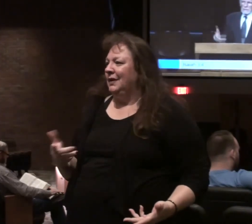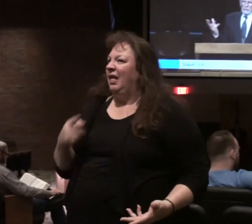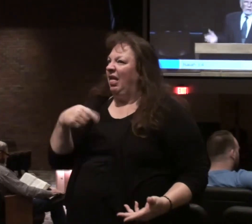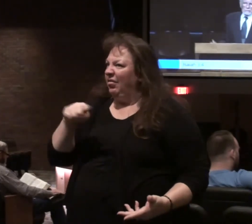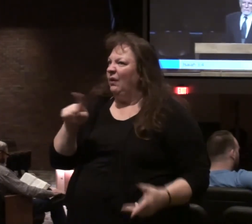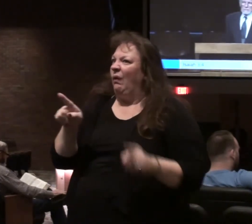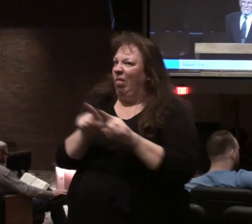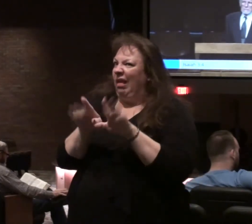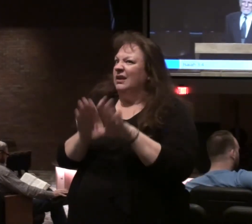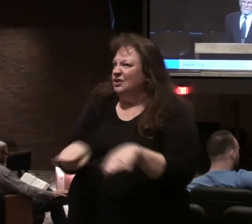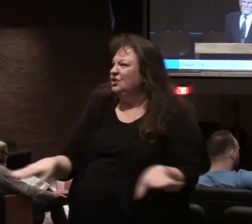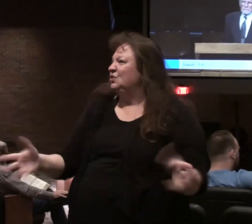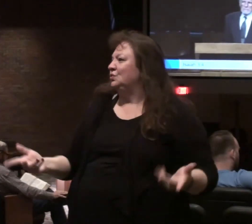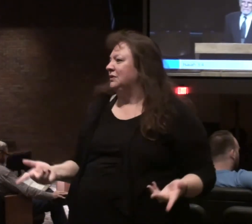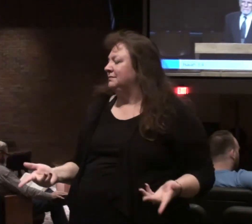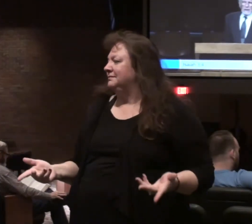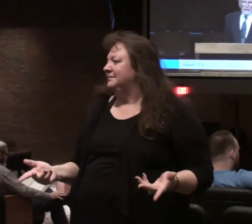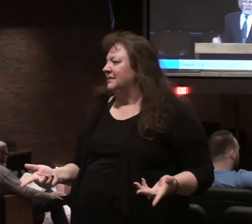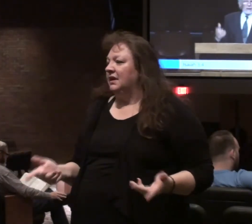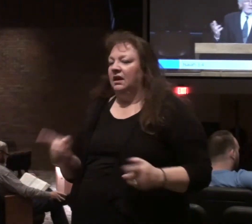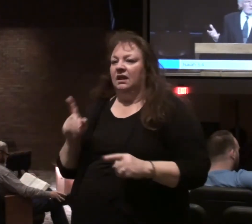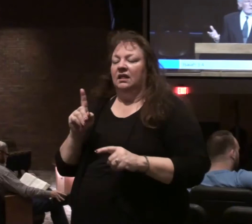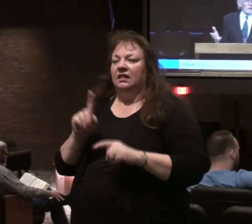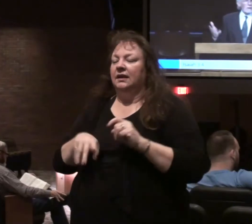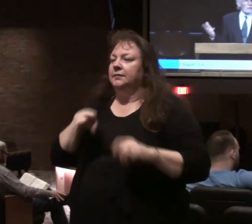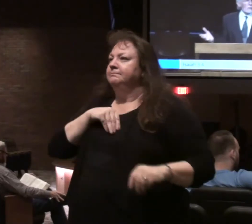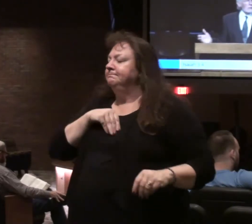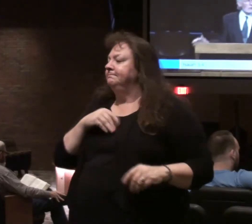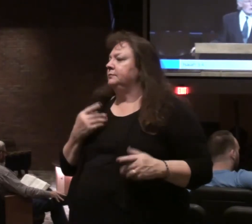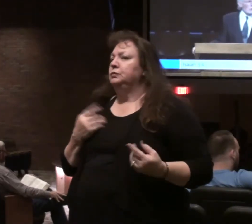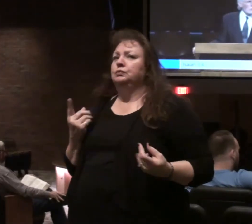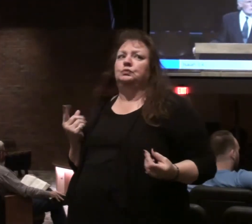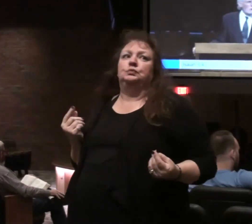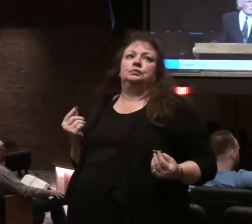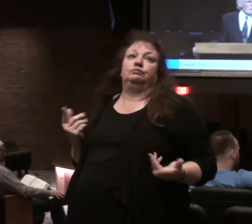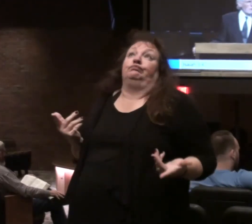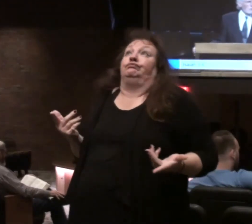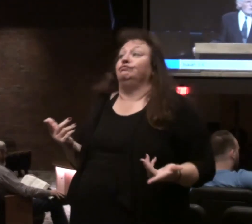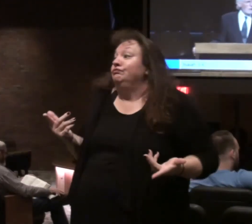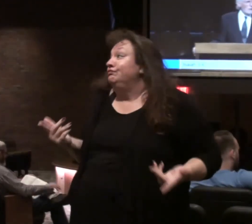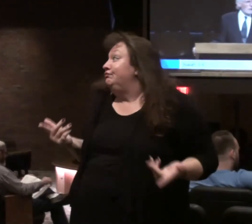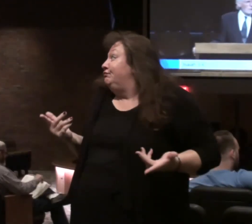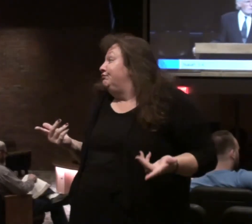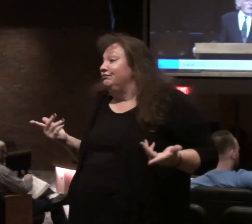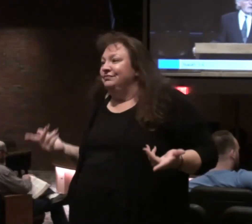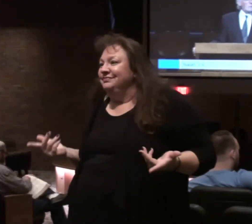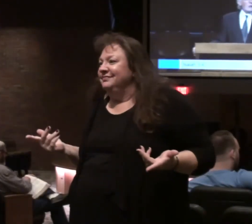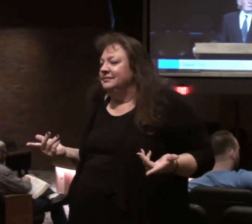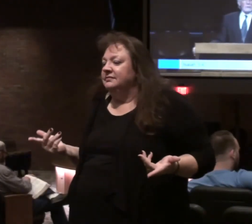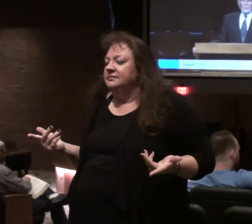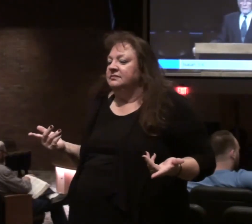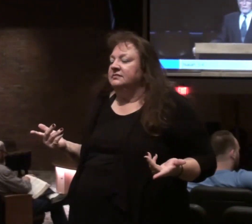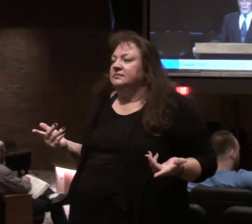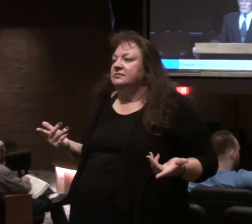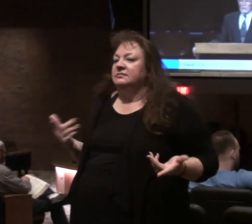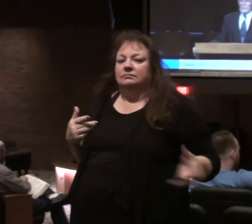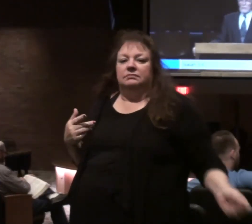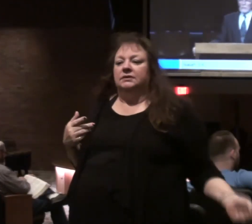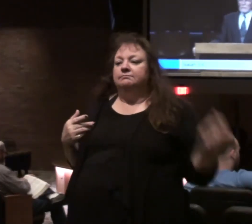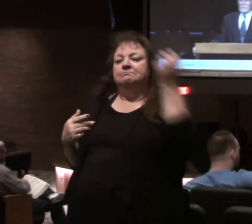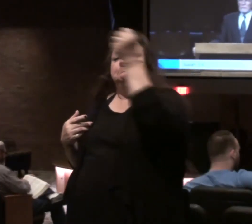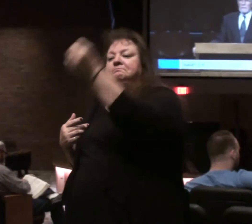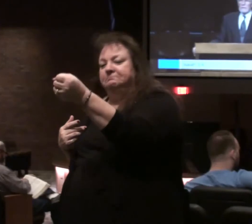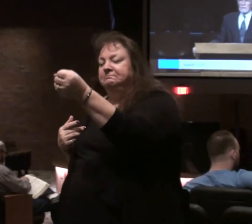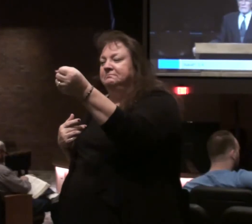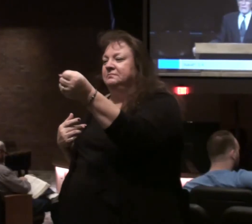They're like children. They can't handle it. They don't know what to do. But I'm going to put them in charge over